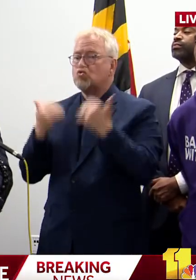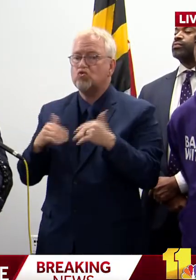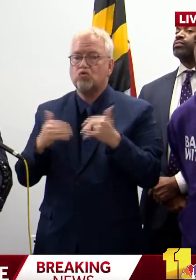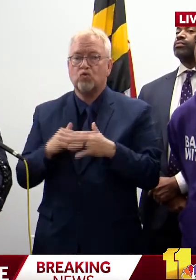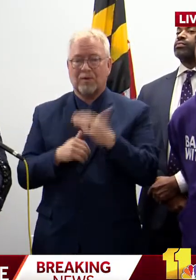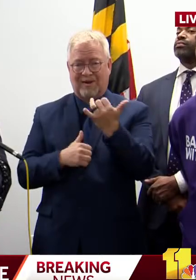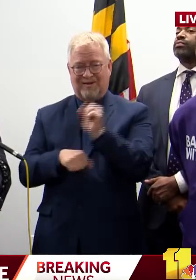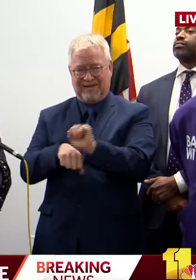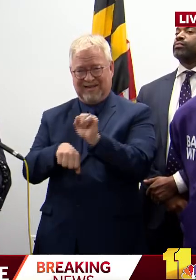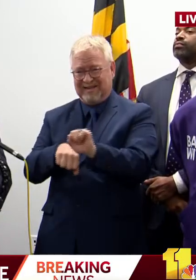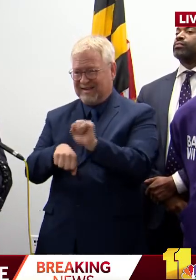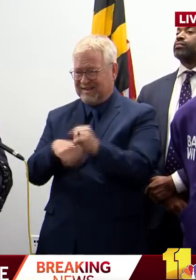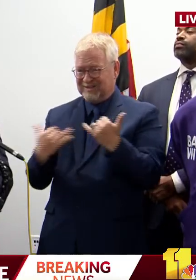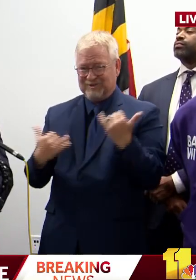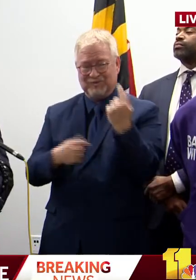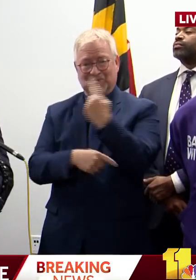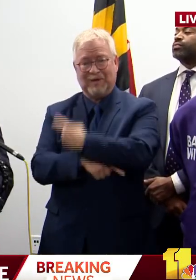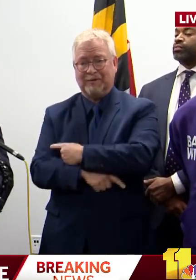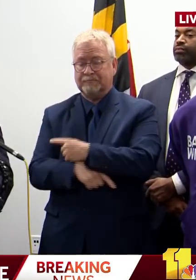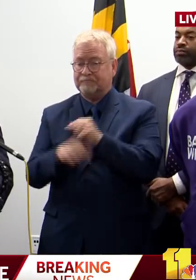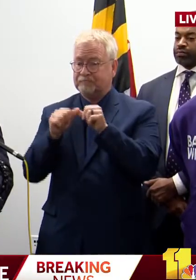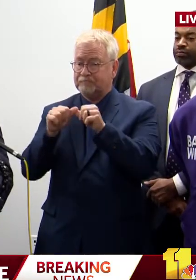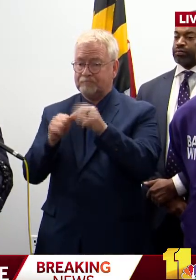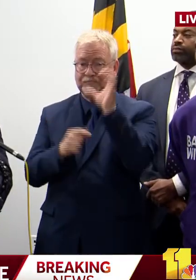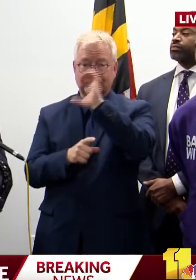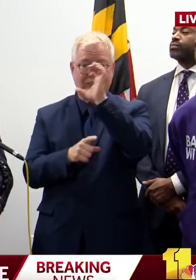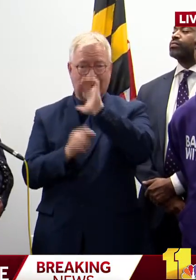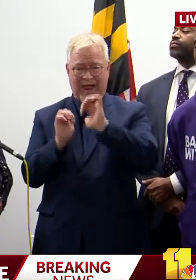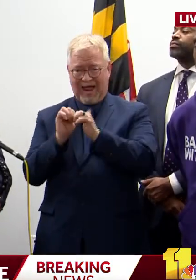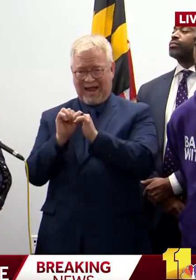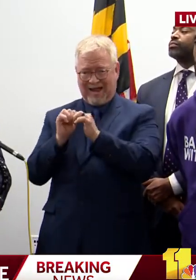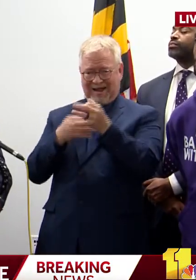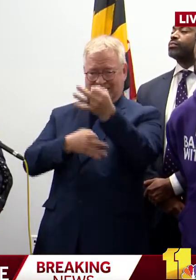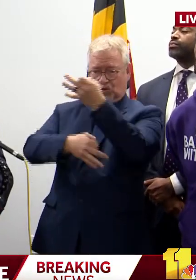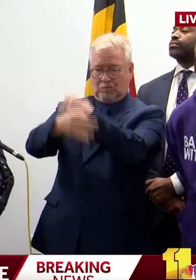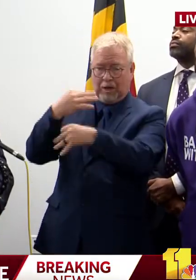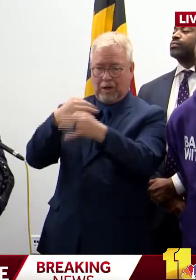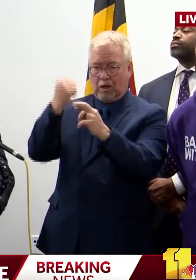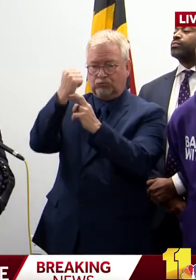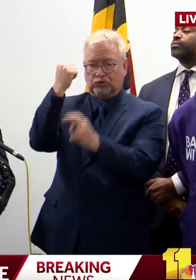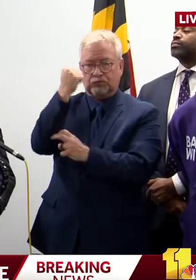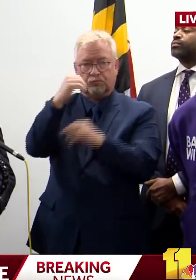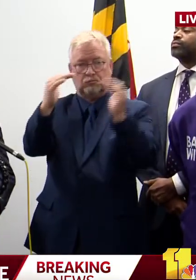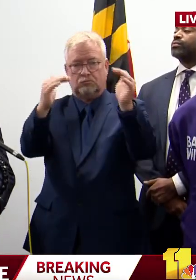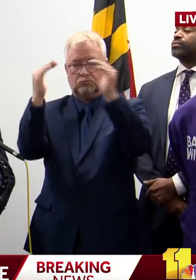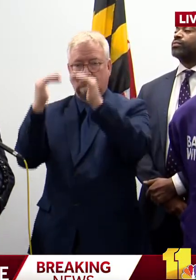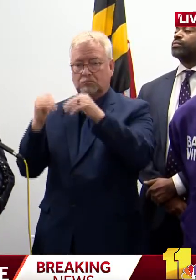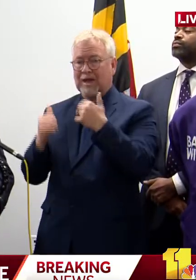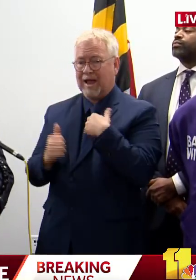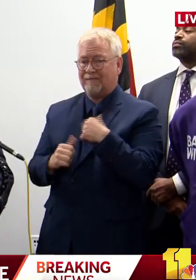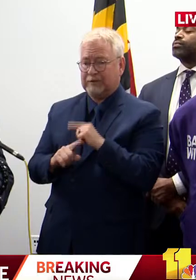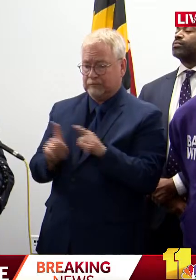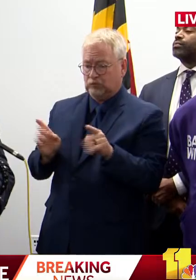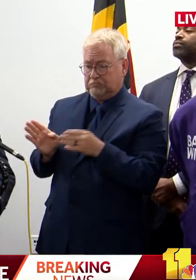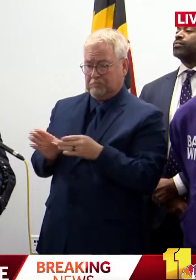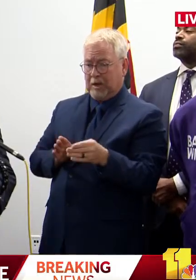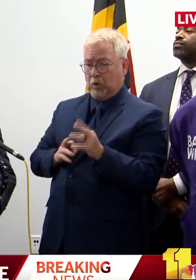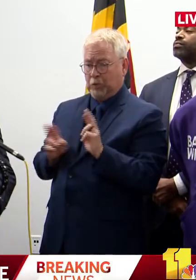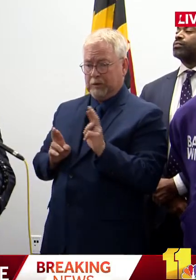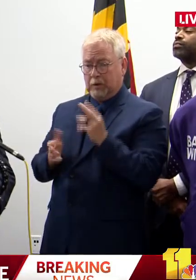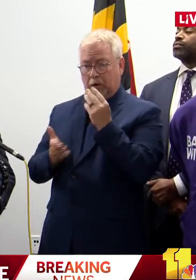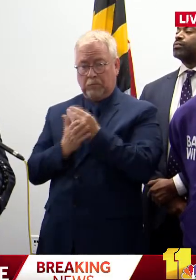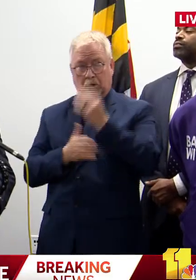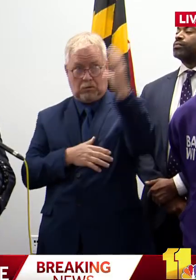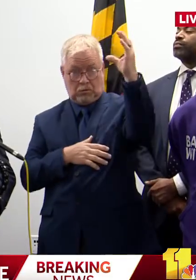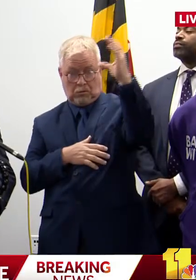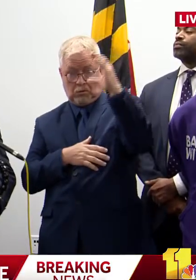working today on a replacement bridge so that we can also have those plans in place and have the tools and